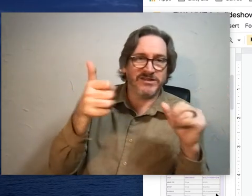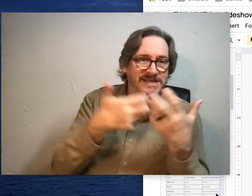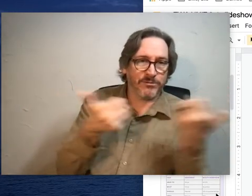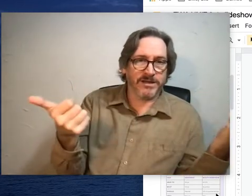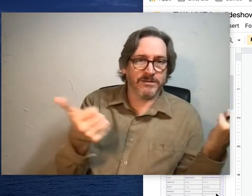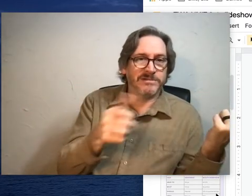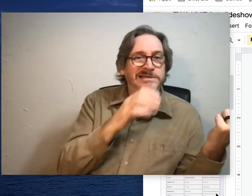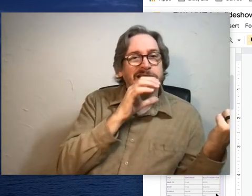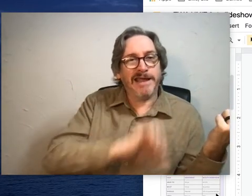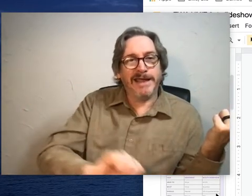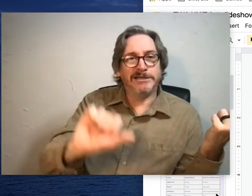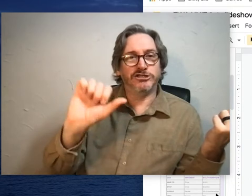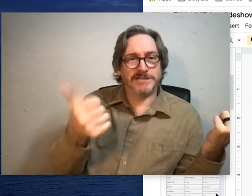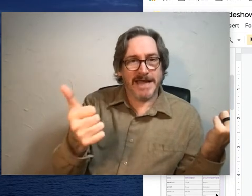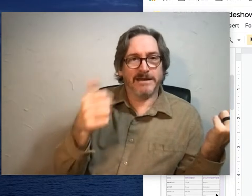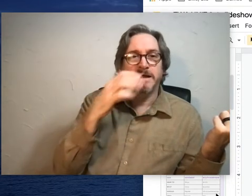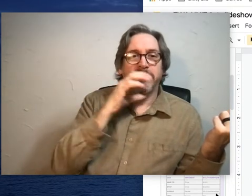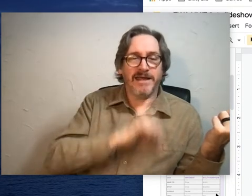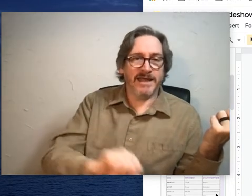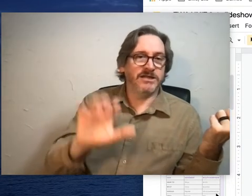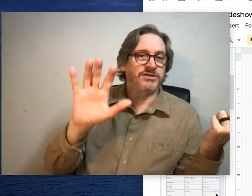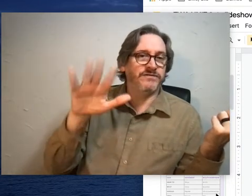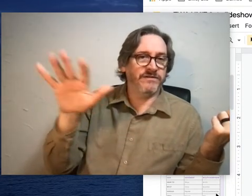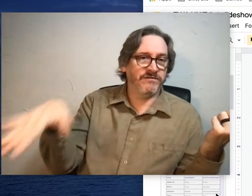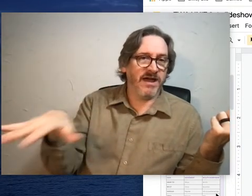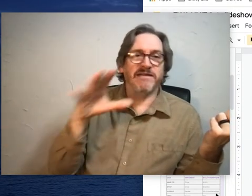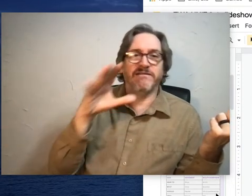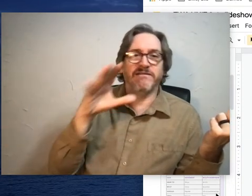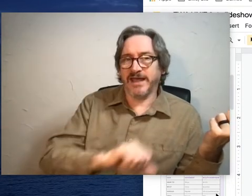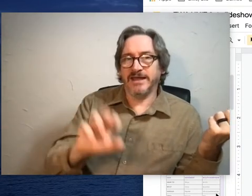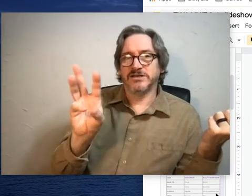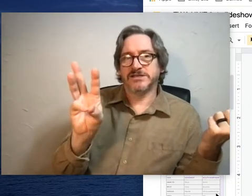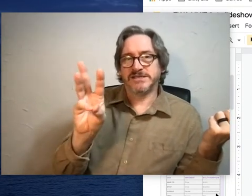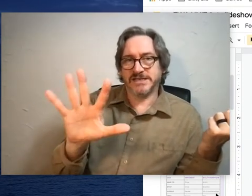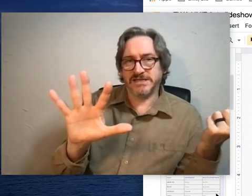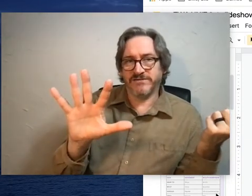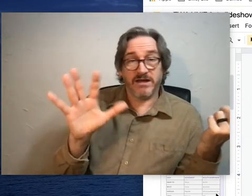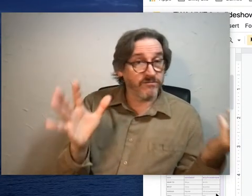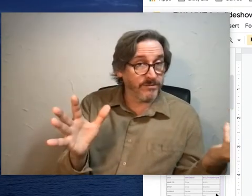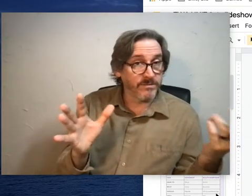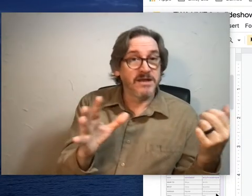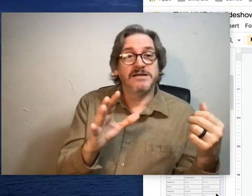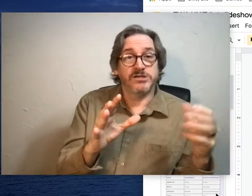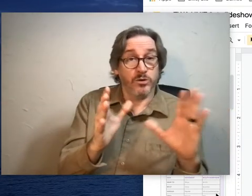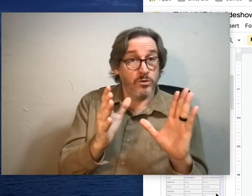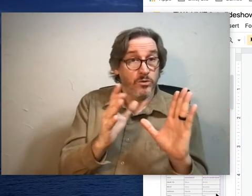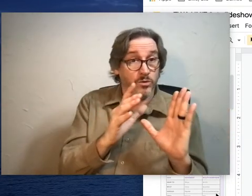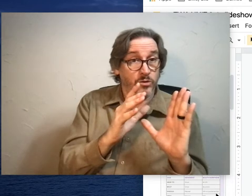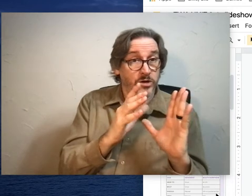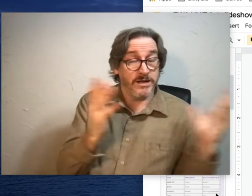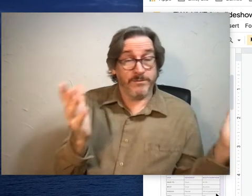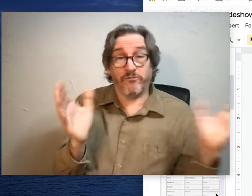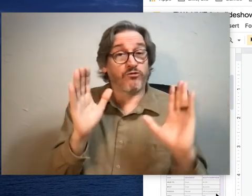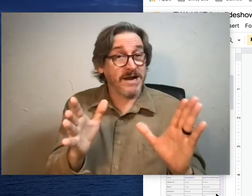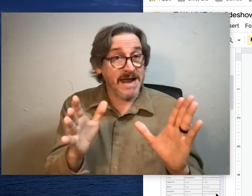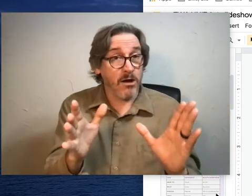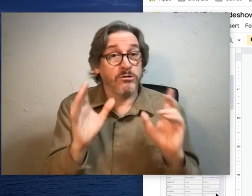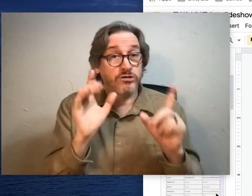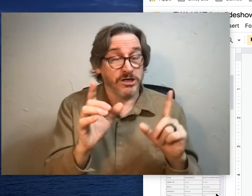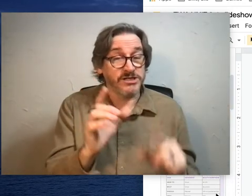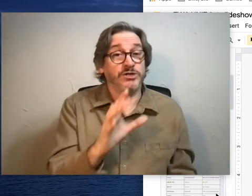have to separate them. Age 10, age 55, age 65. Right? So for